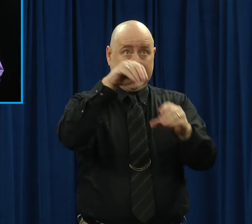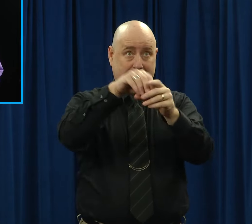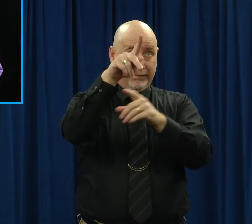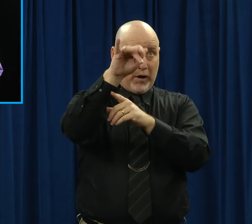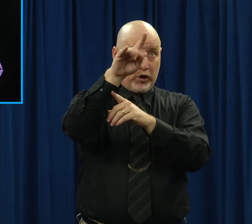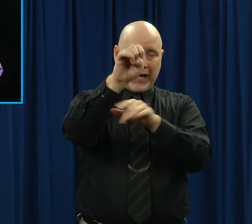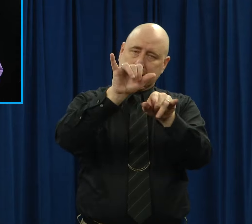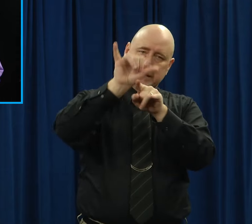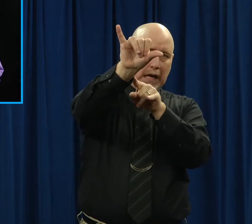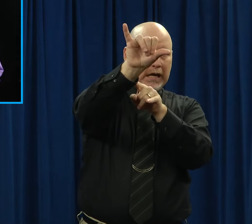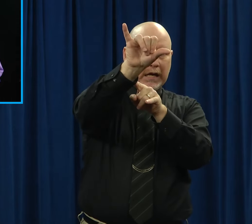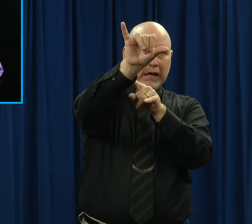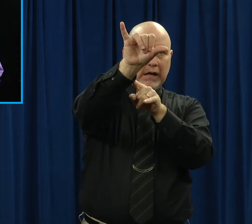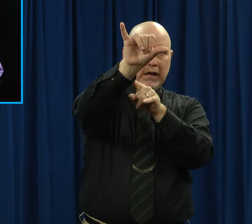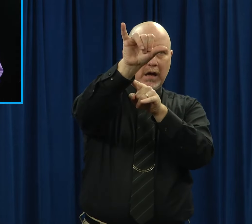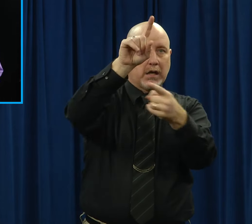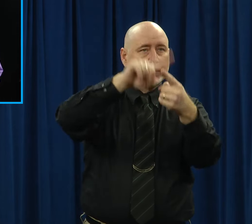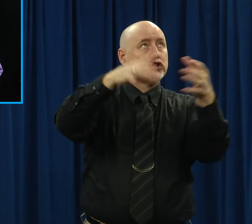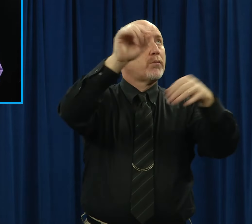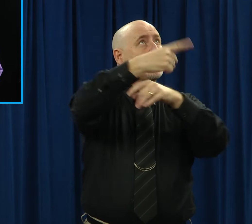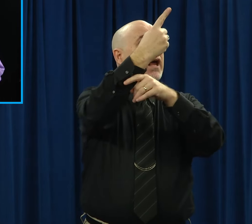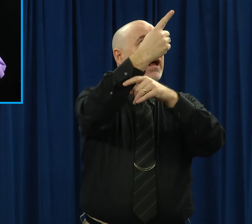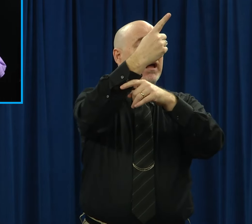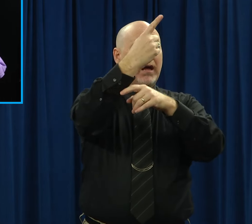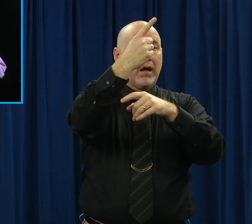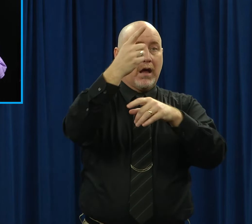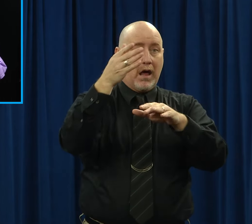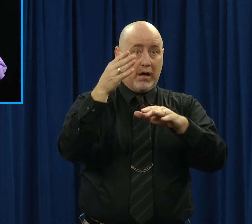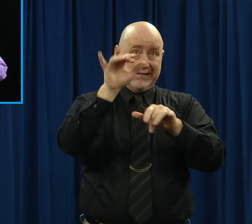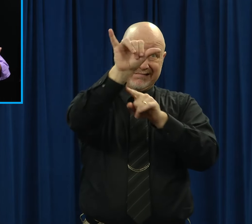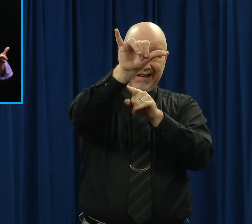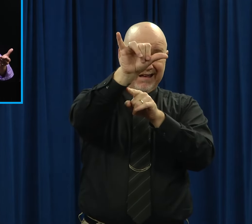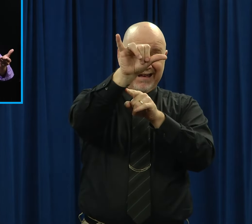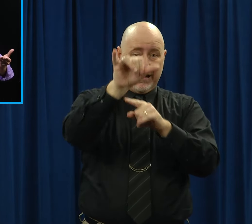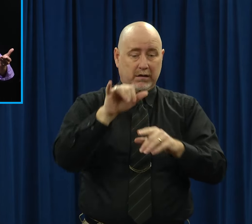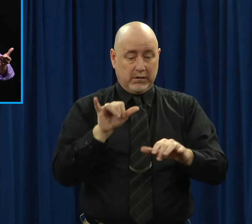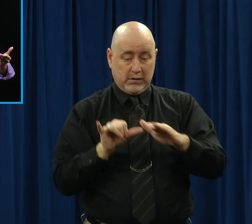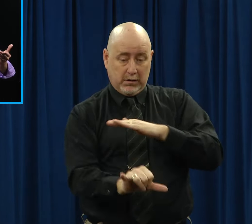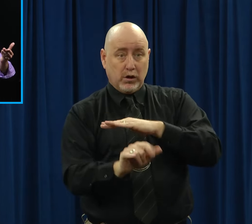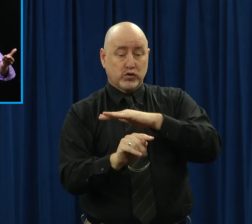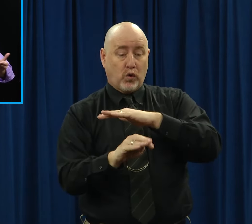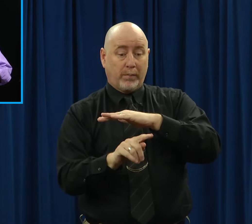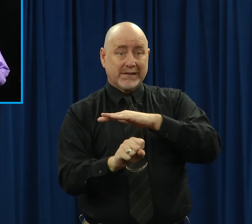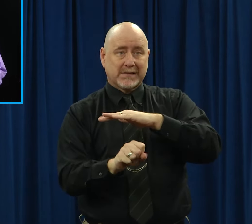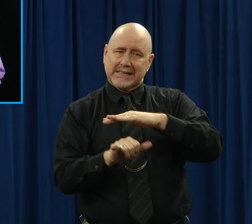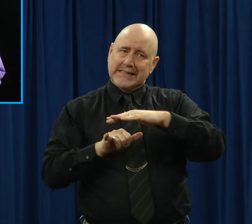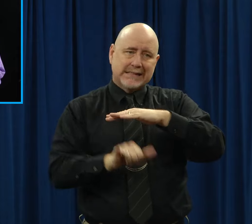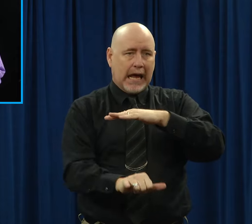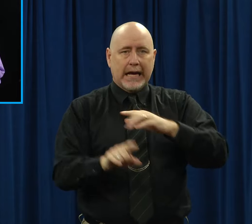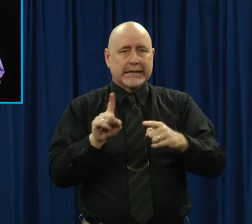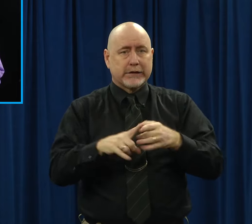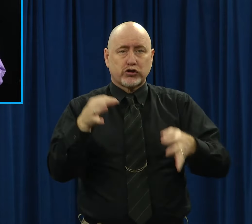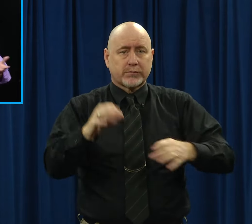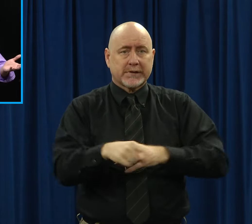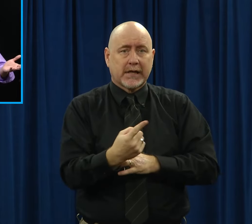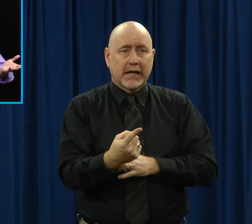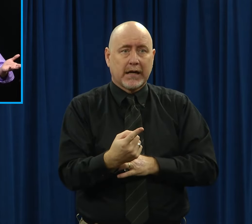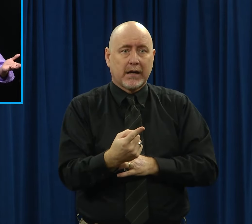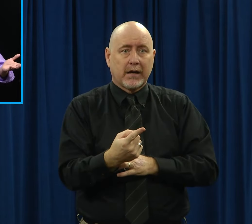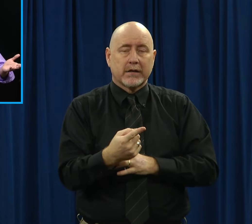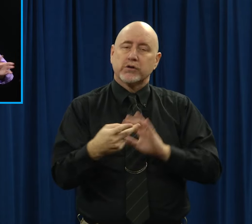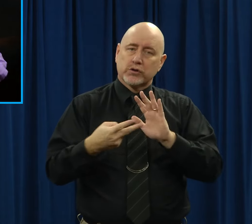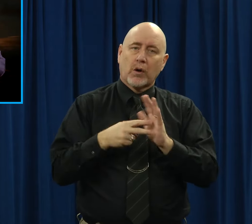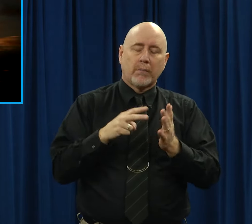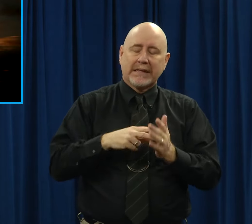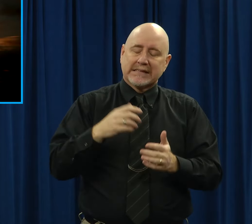Once you are in paradise, you are there to stay until the day of judgment. Once you are there in torment, you are there to stay until